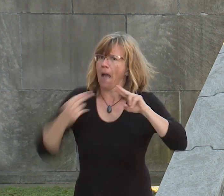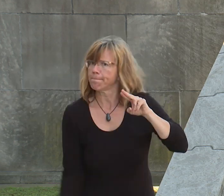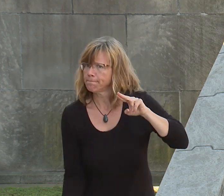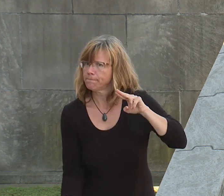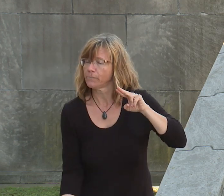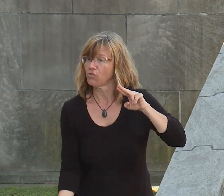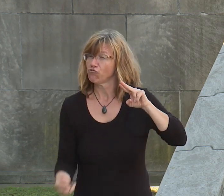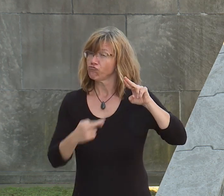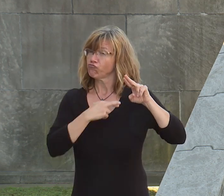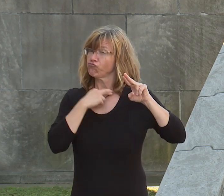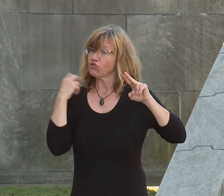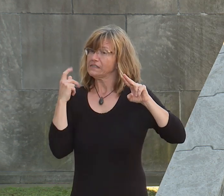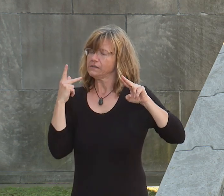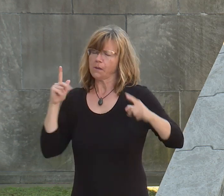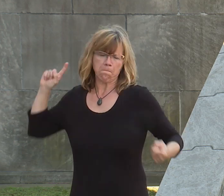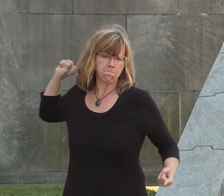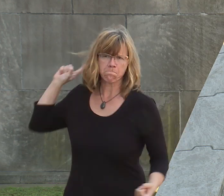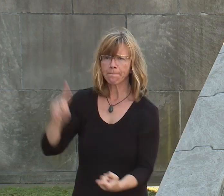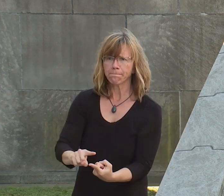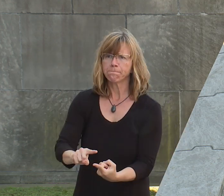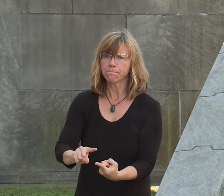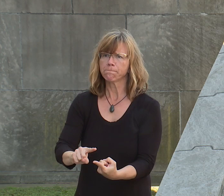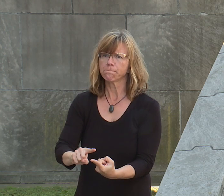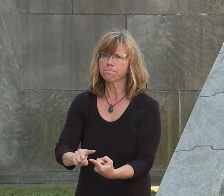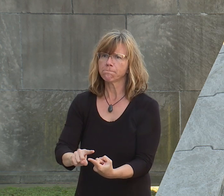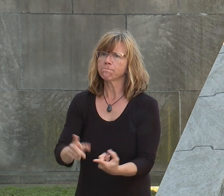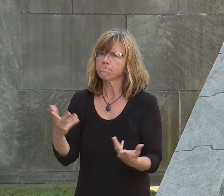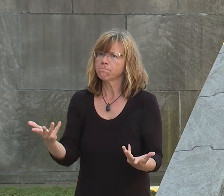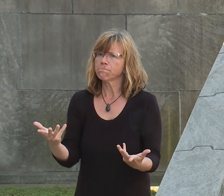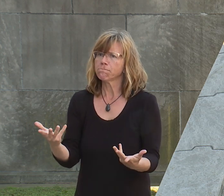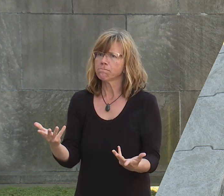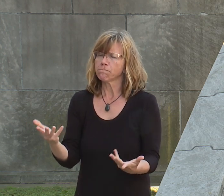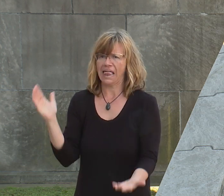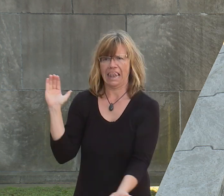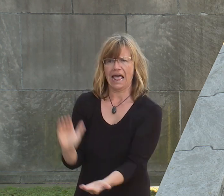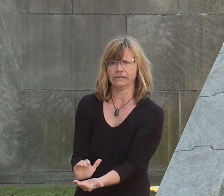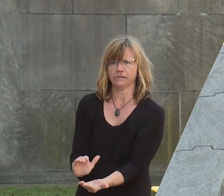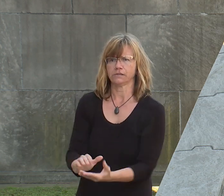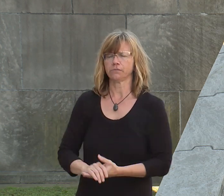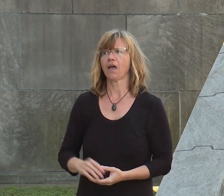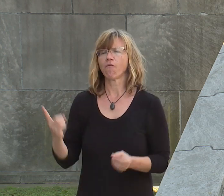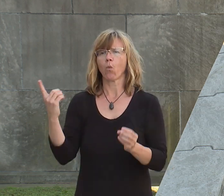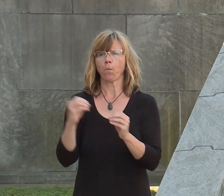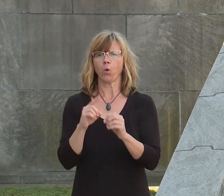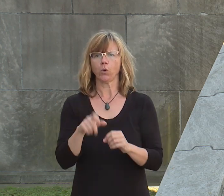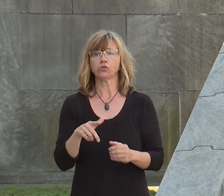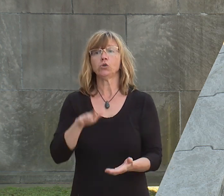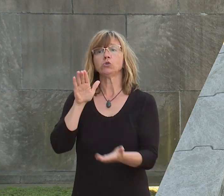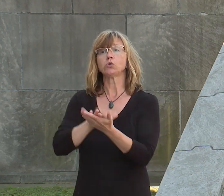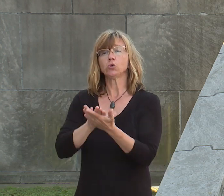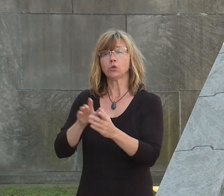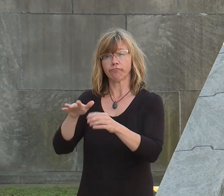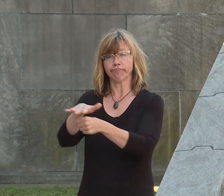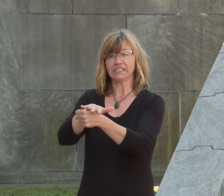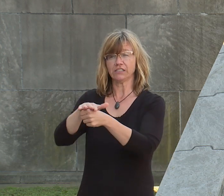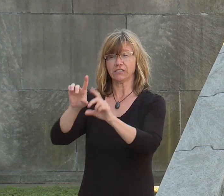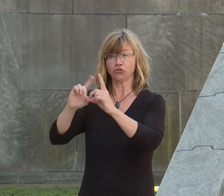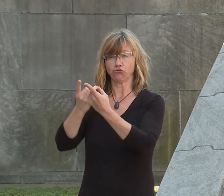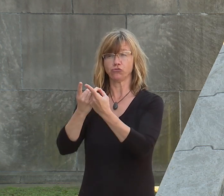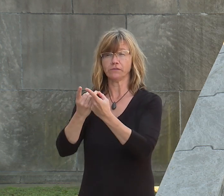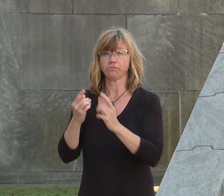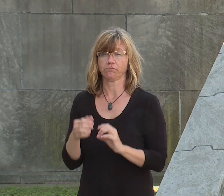COVID. Thank you. I have one final question about the action by the school district